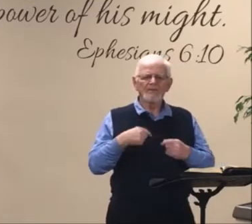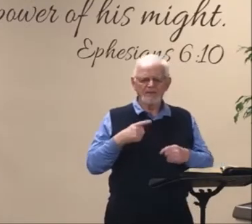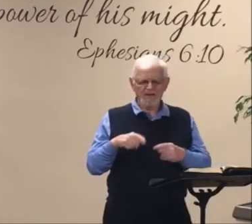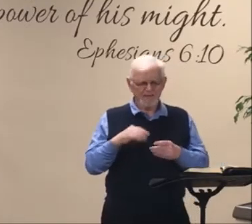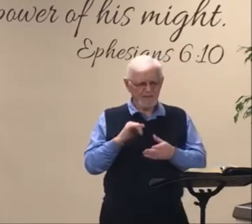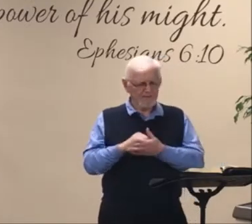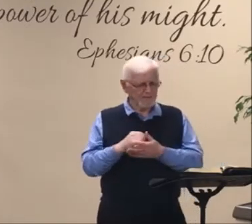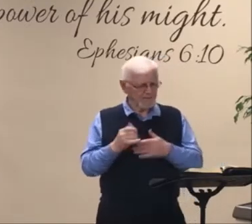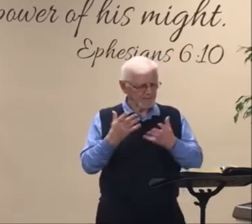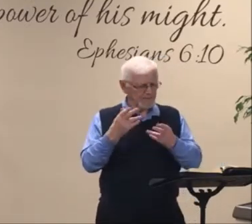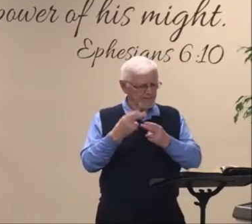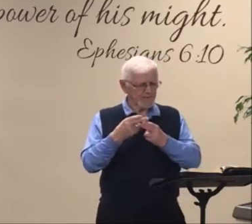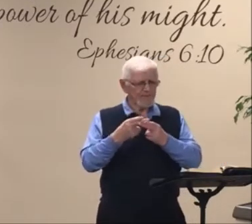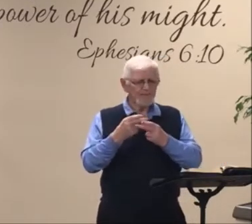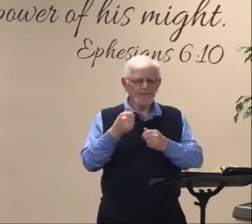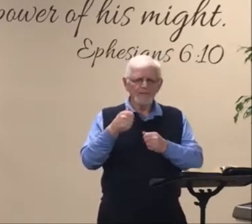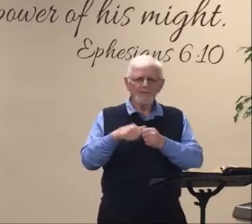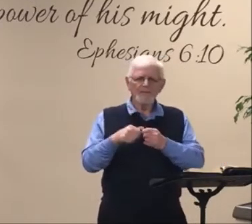I could give you his name.